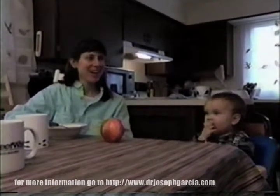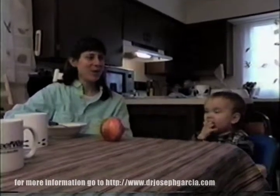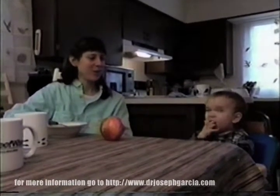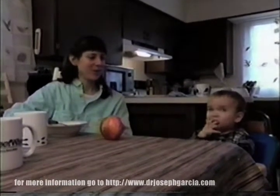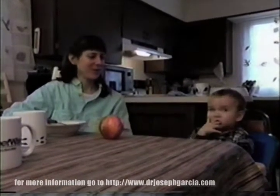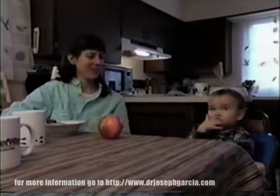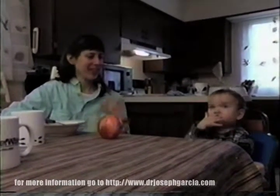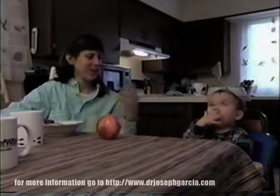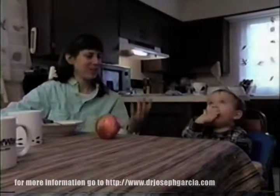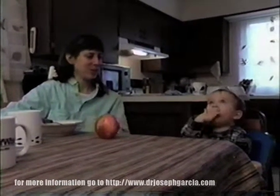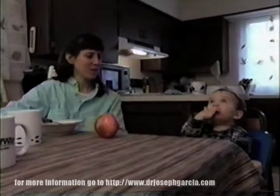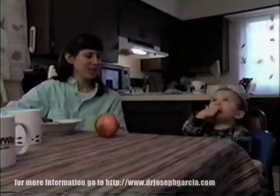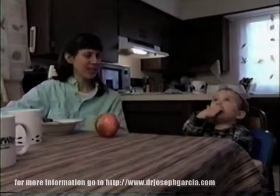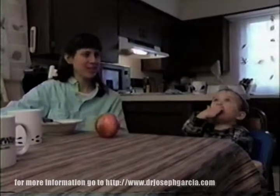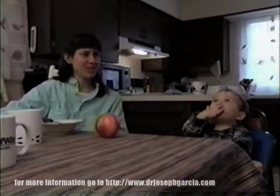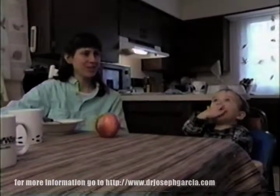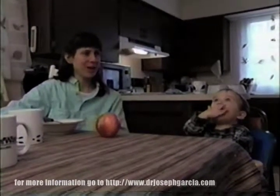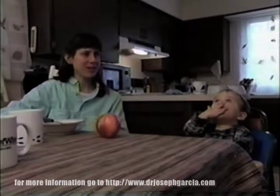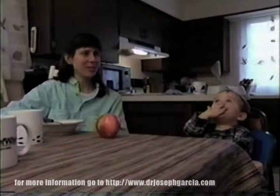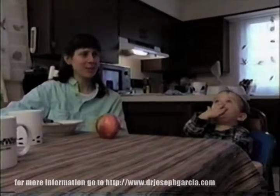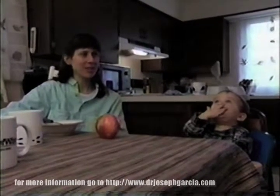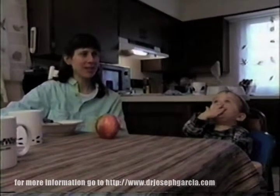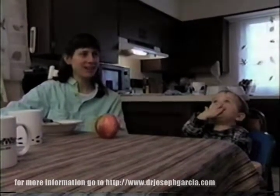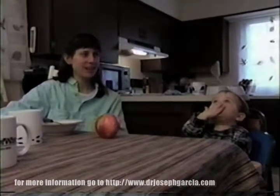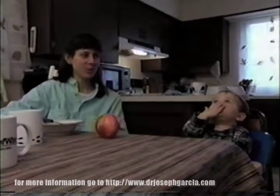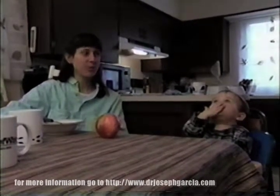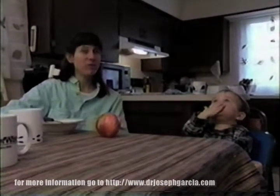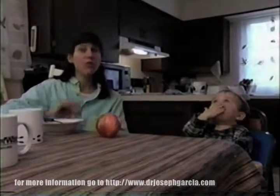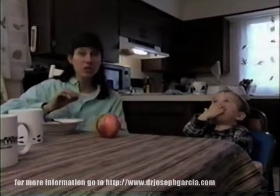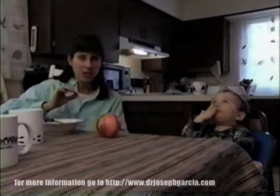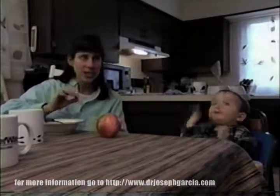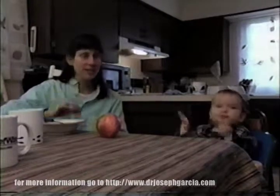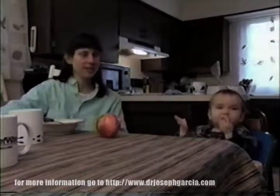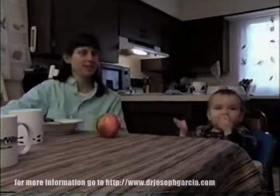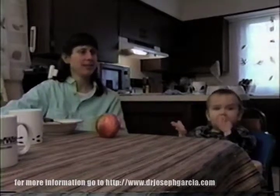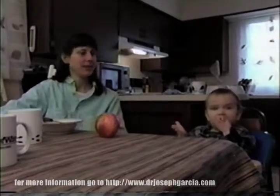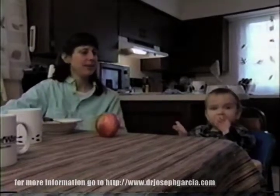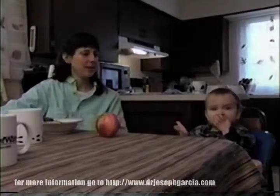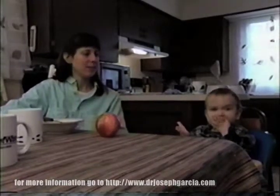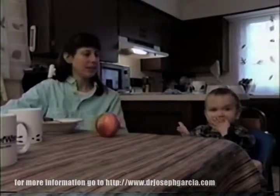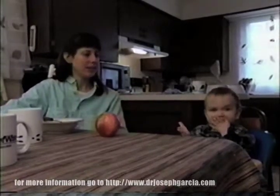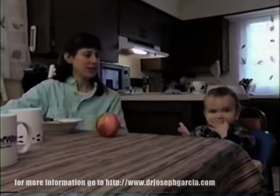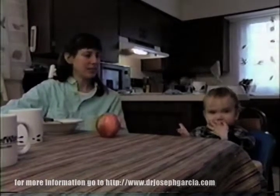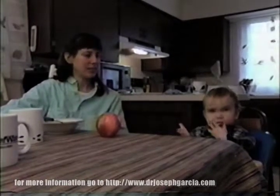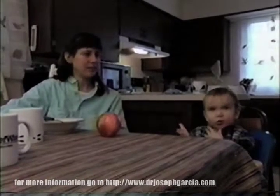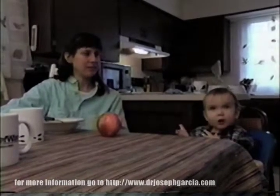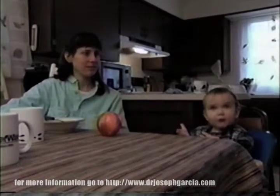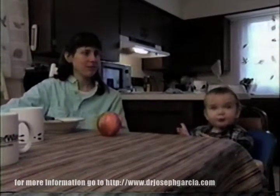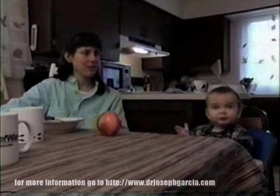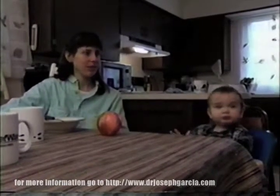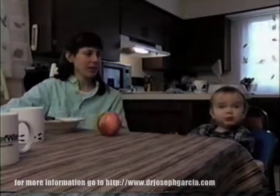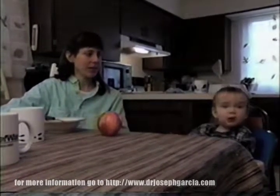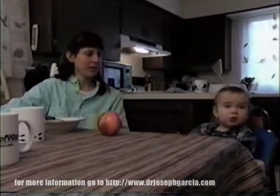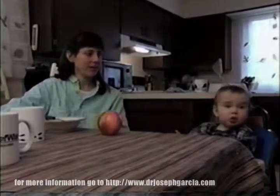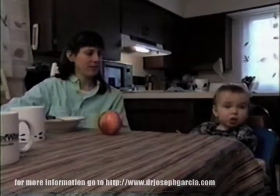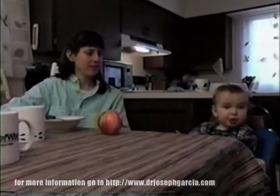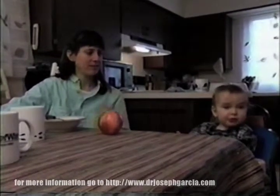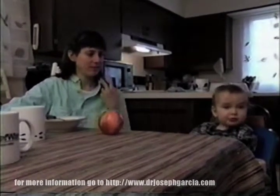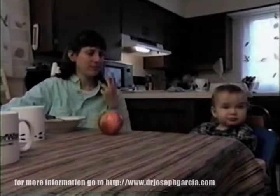how much communication is possible with sign language before she has the ability to communicate